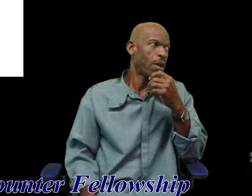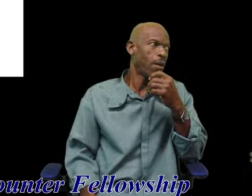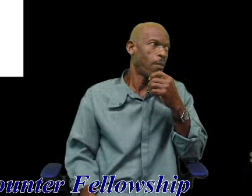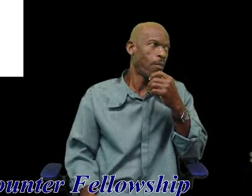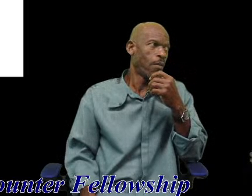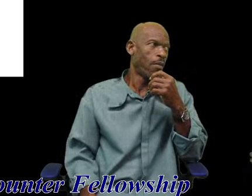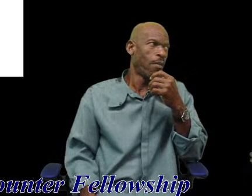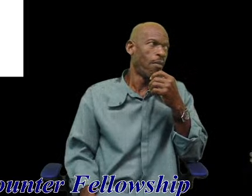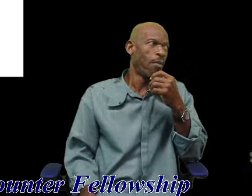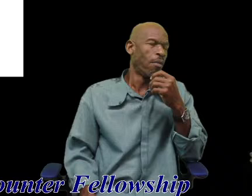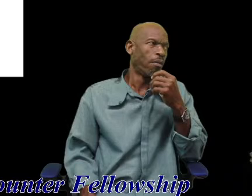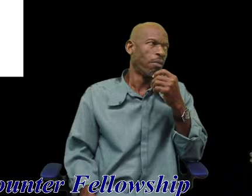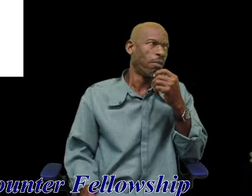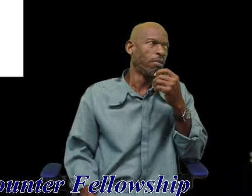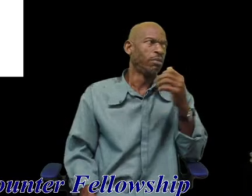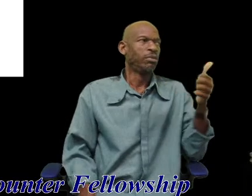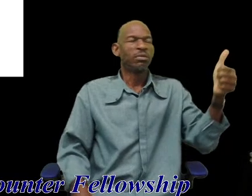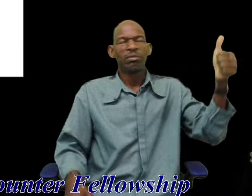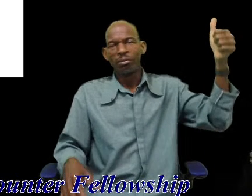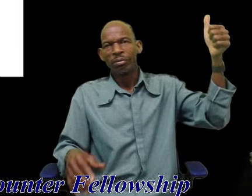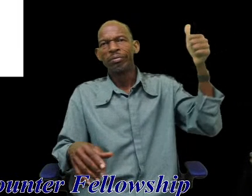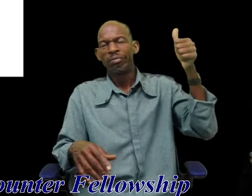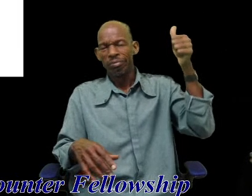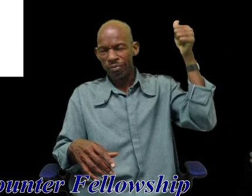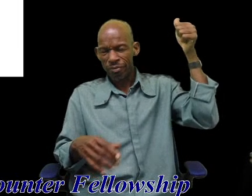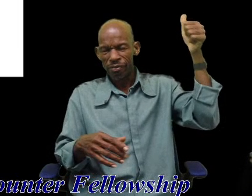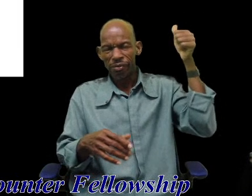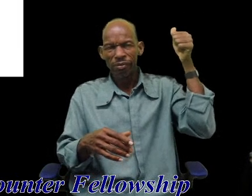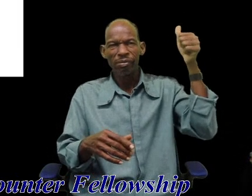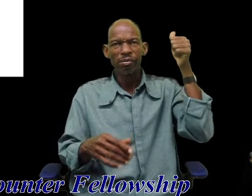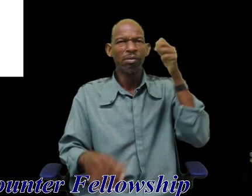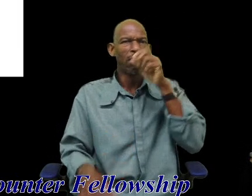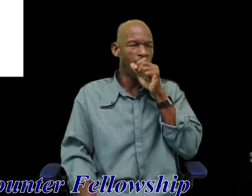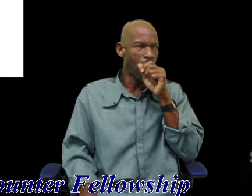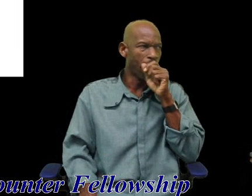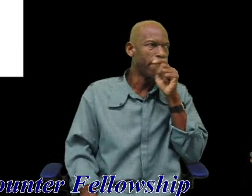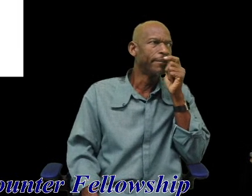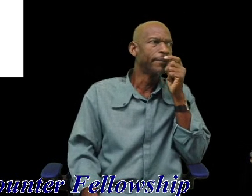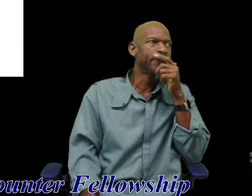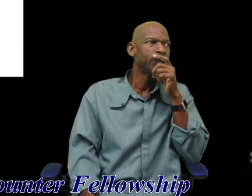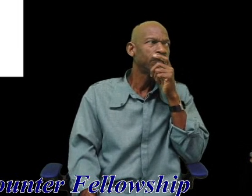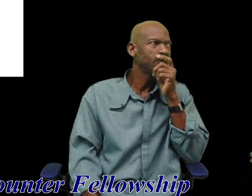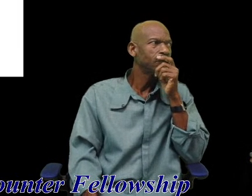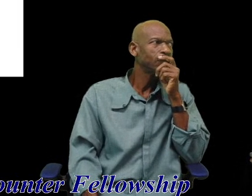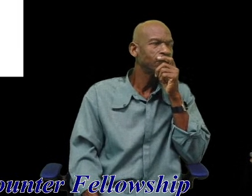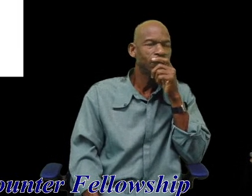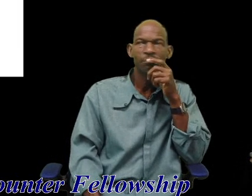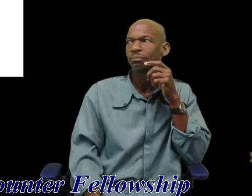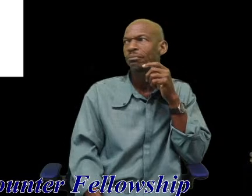Right. Right. So I put in the apostrophe after church, and then I put the S.